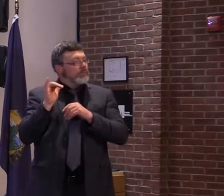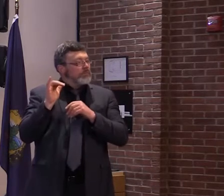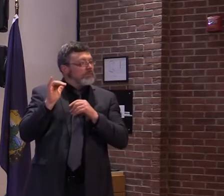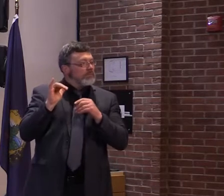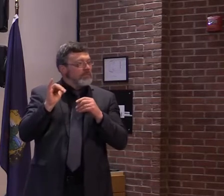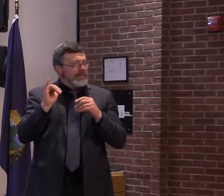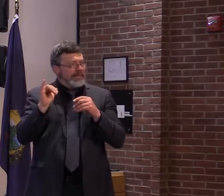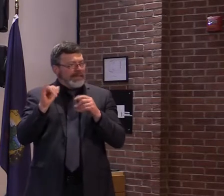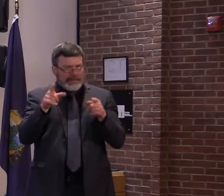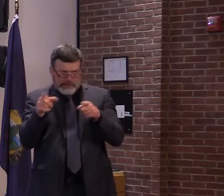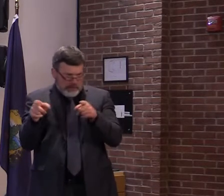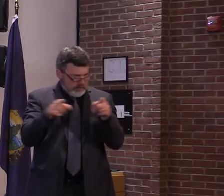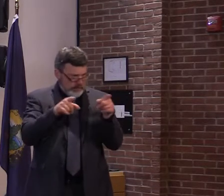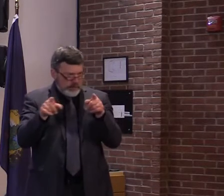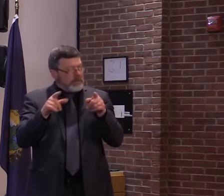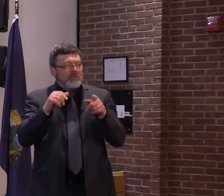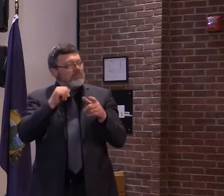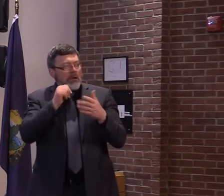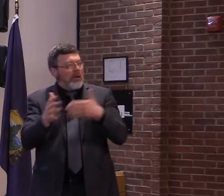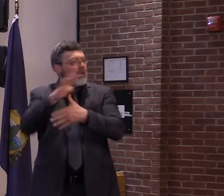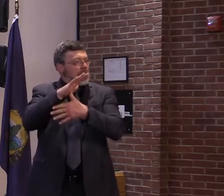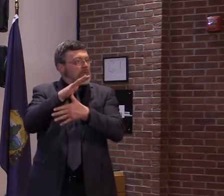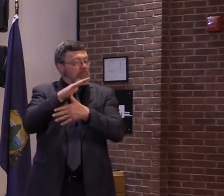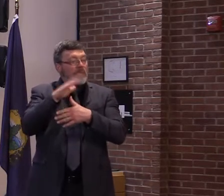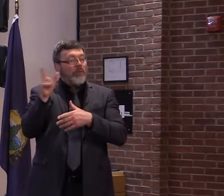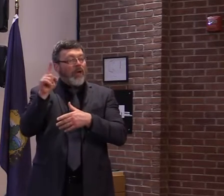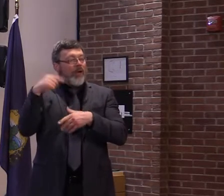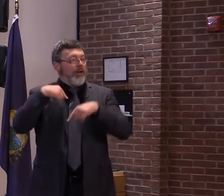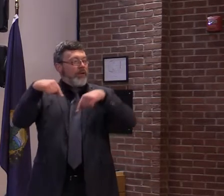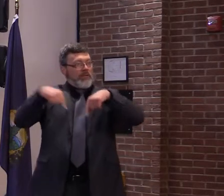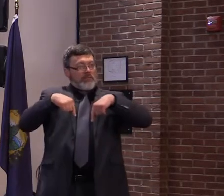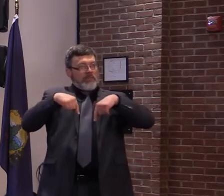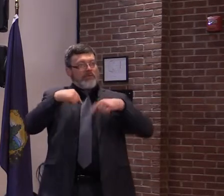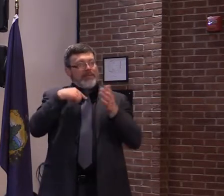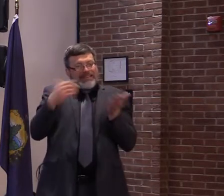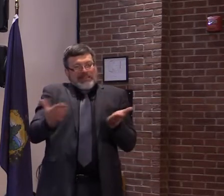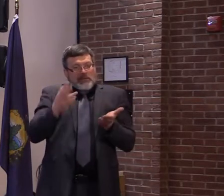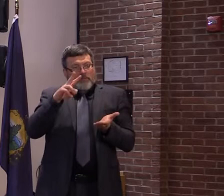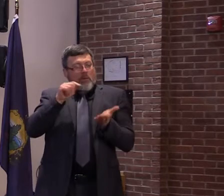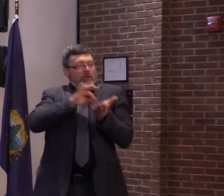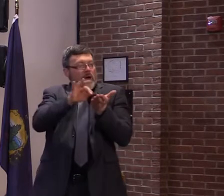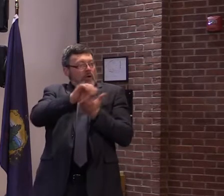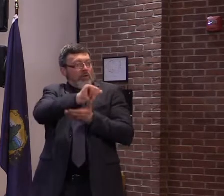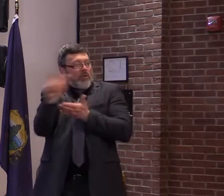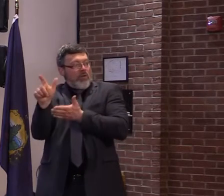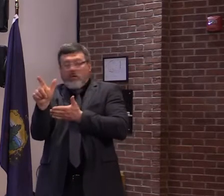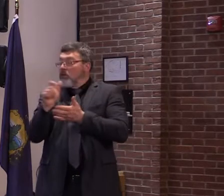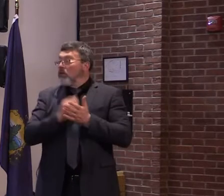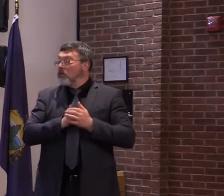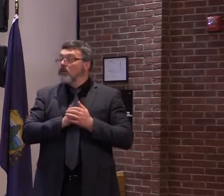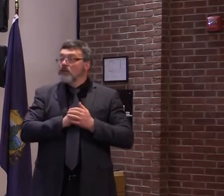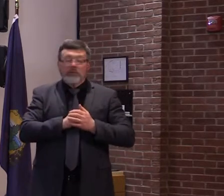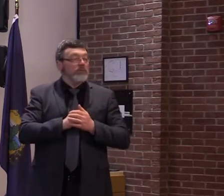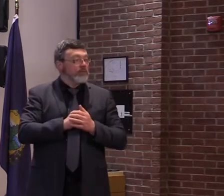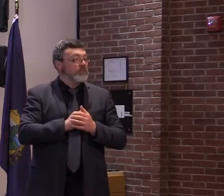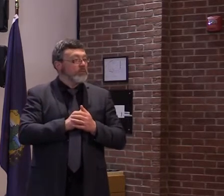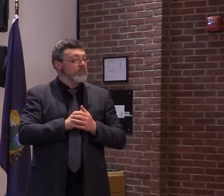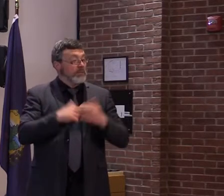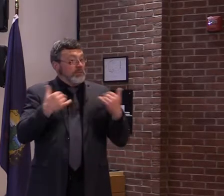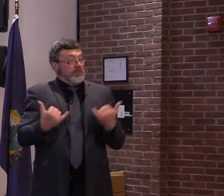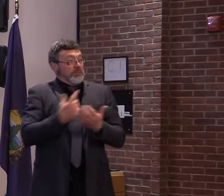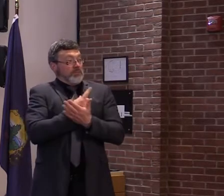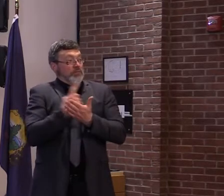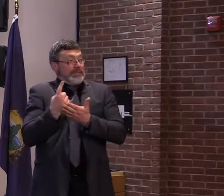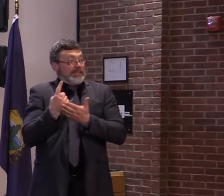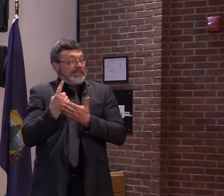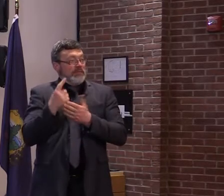counted. But the hospitals give us on a weekly basis a report, and this week their report was that